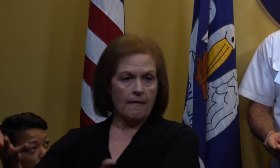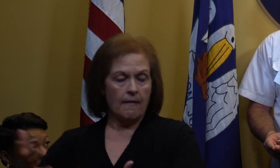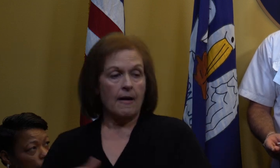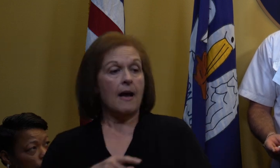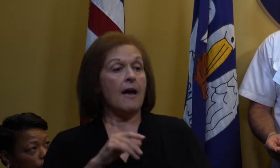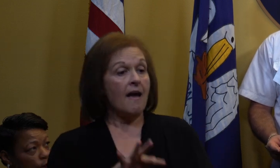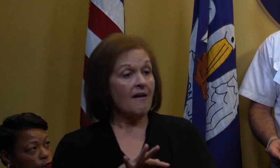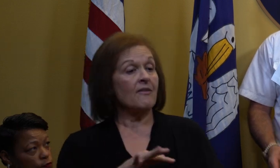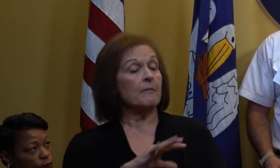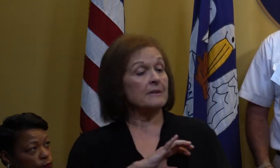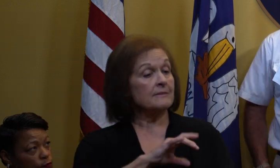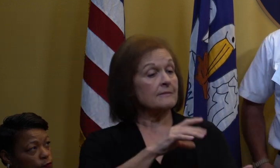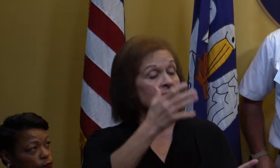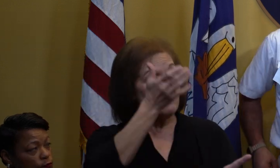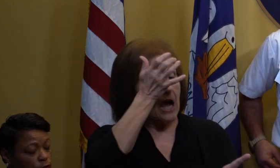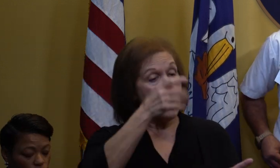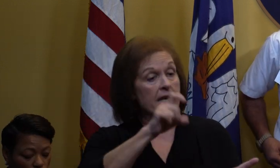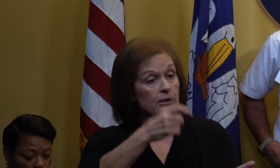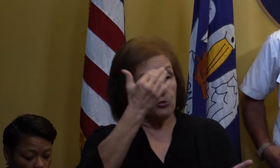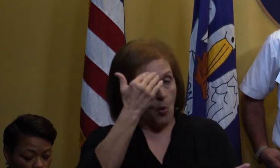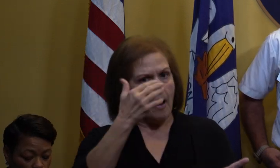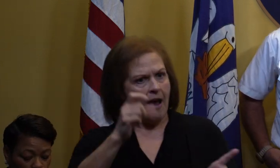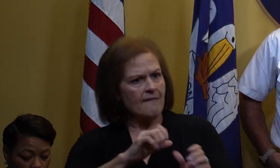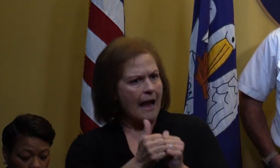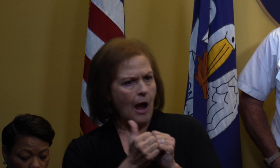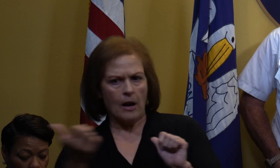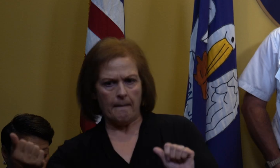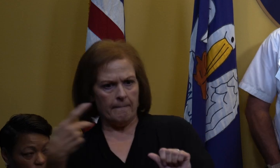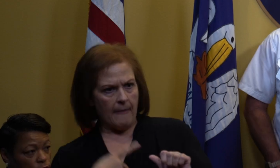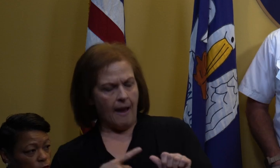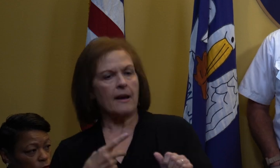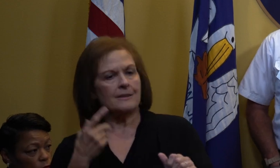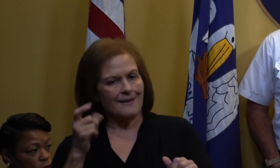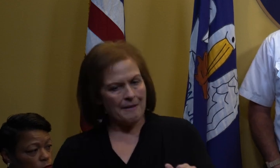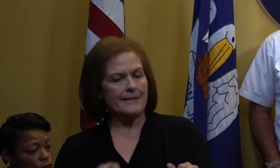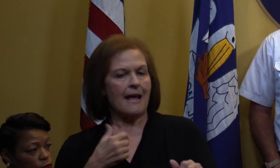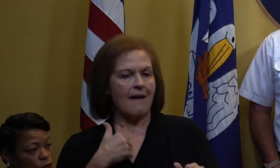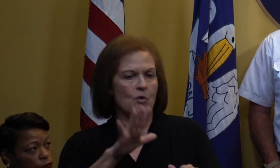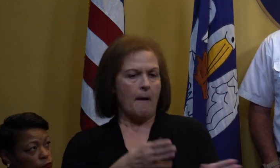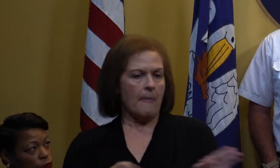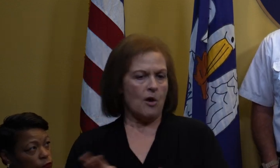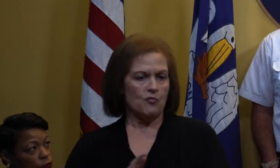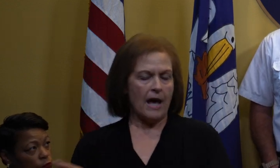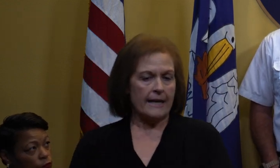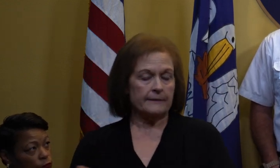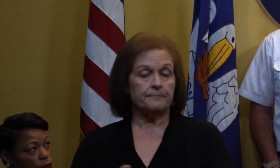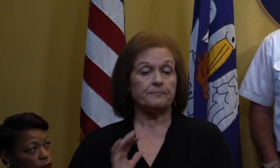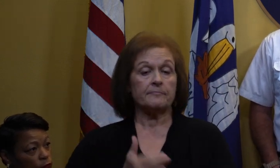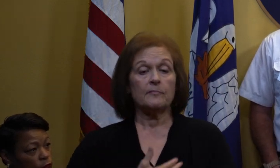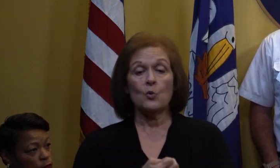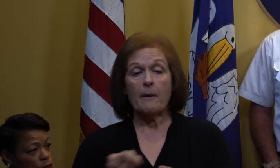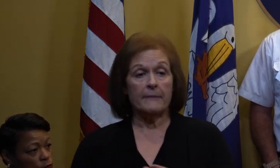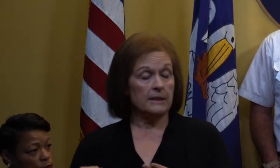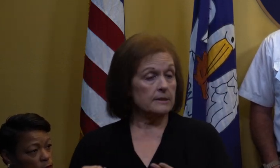they can get back quickly. So everyone really needs to think through that and have that plan in place. We're conducting maintenance on all of our equipment and